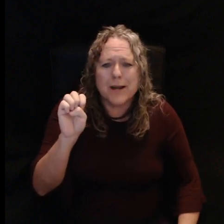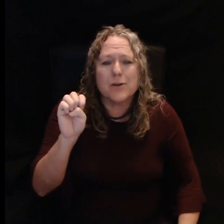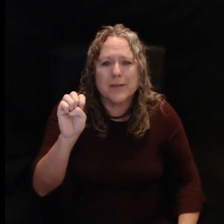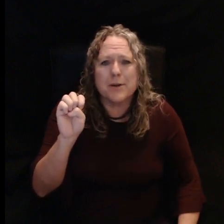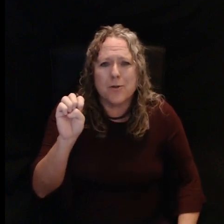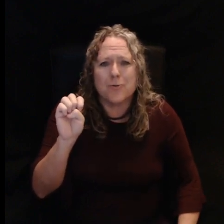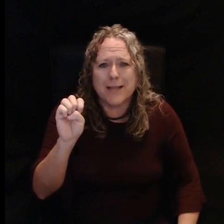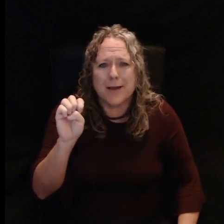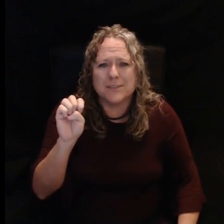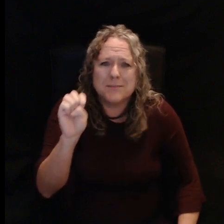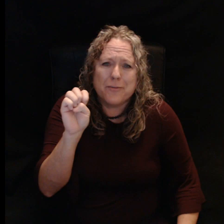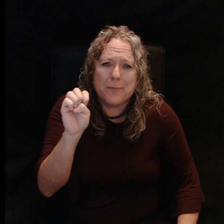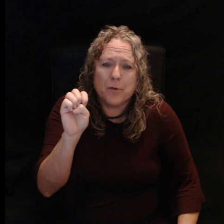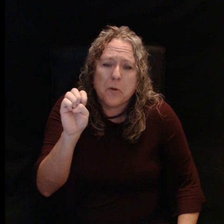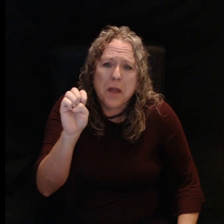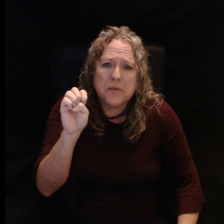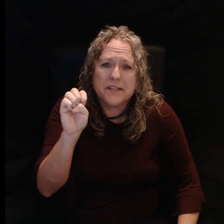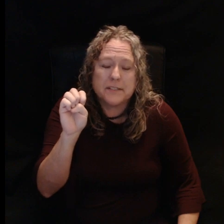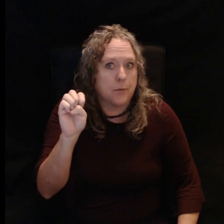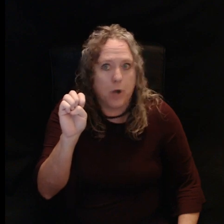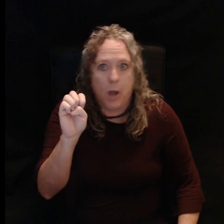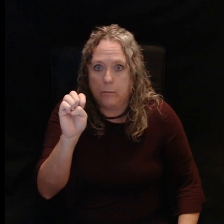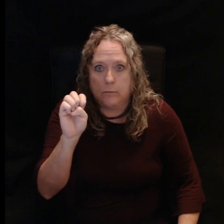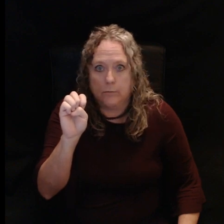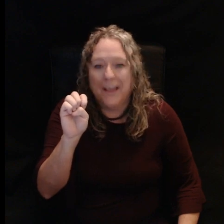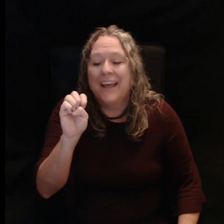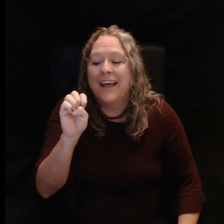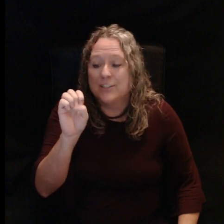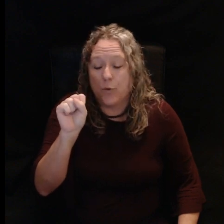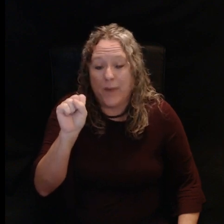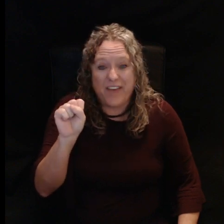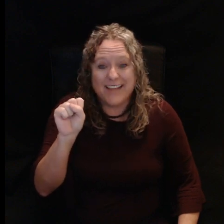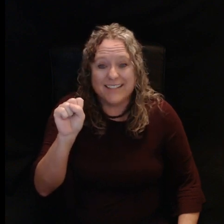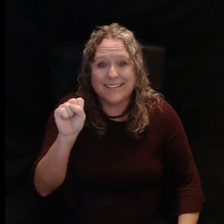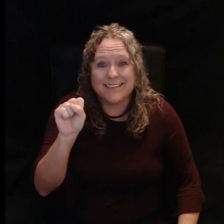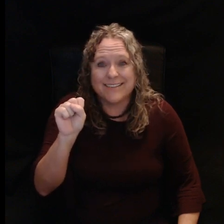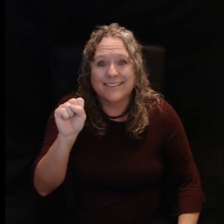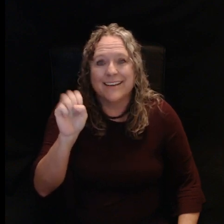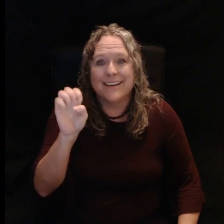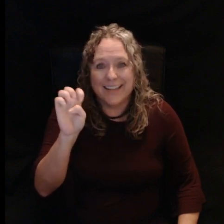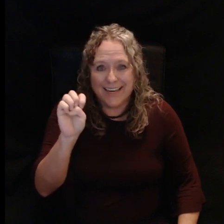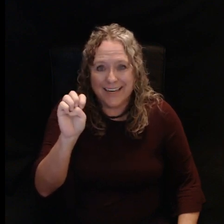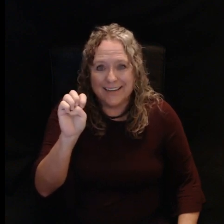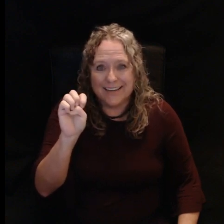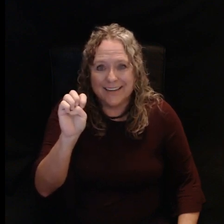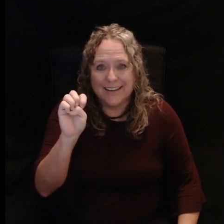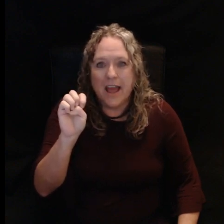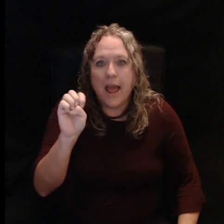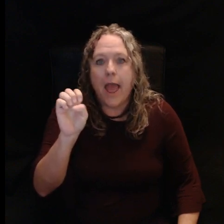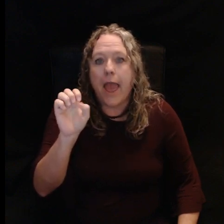keep it closed down. Some deaf people are okay with it, some are not. So we have S, E,